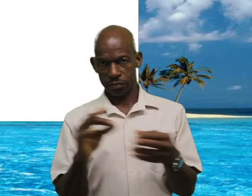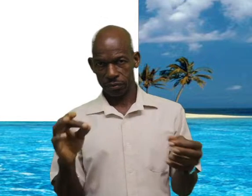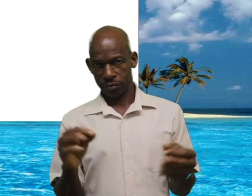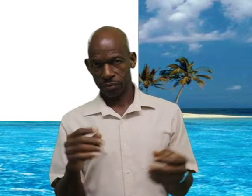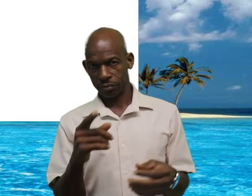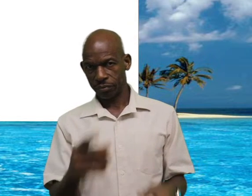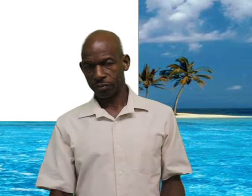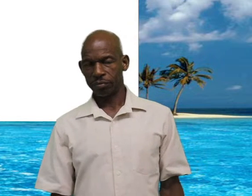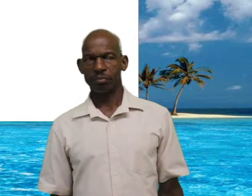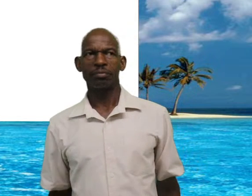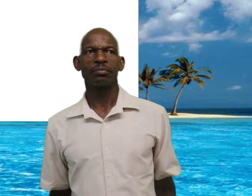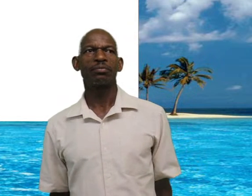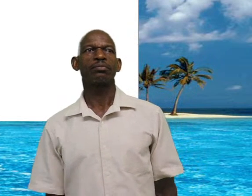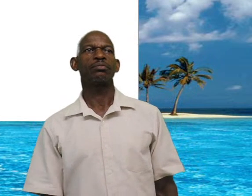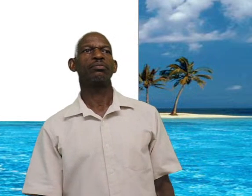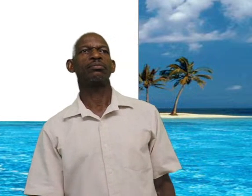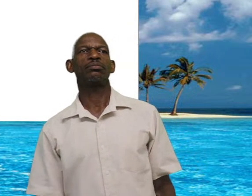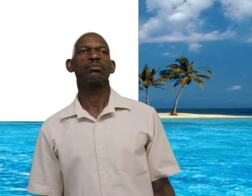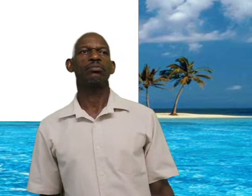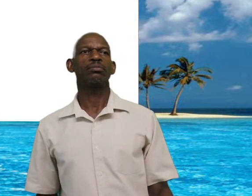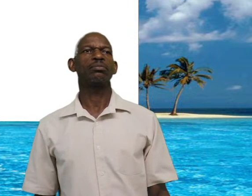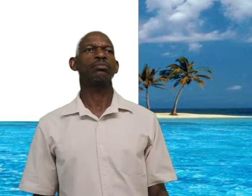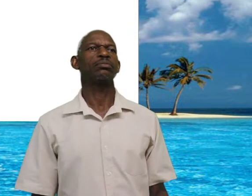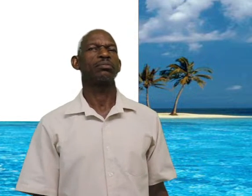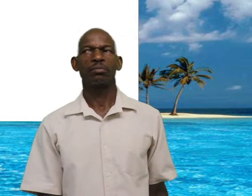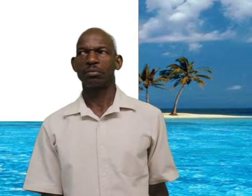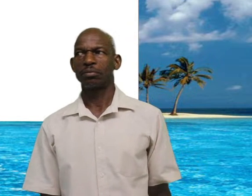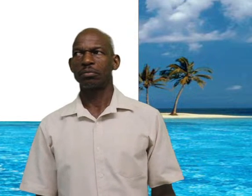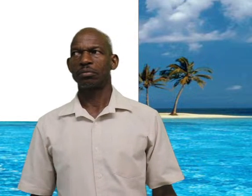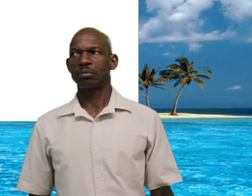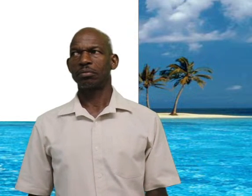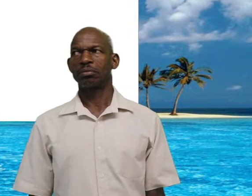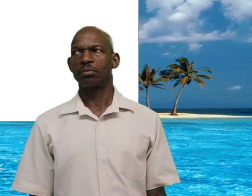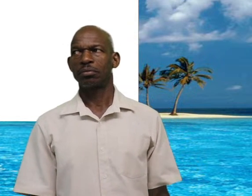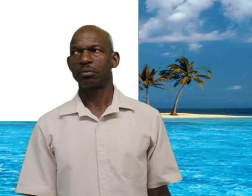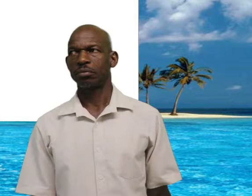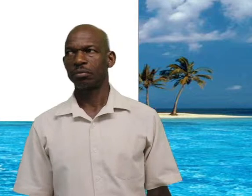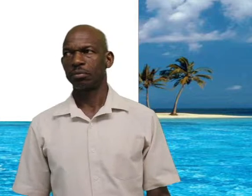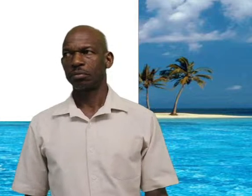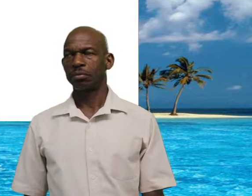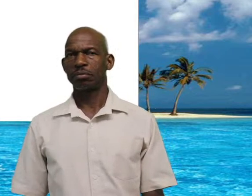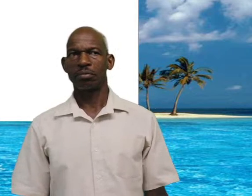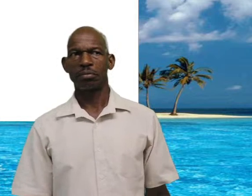Right? The dog